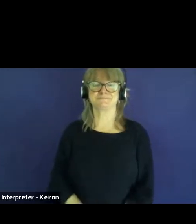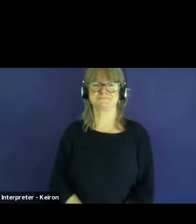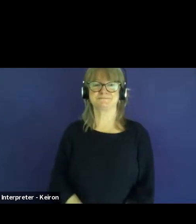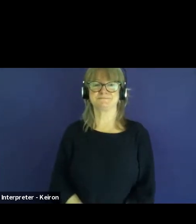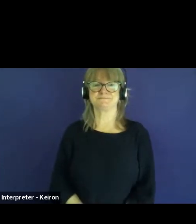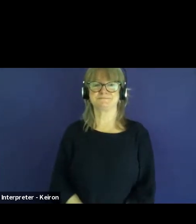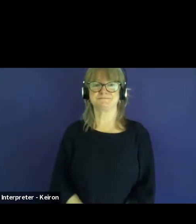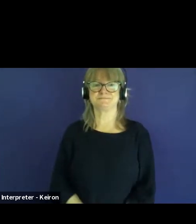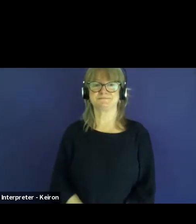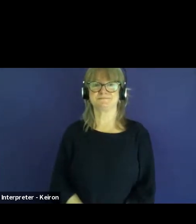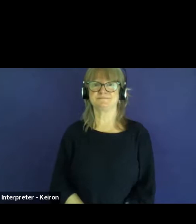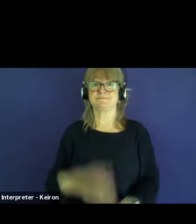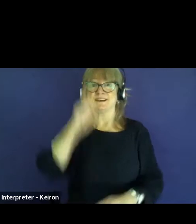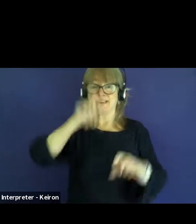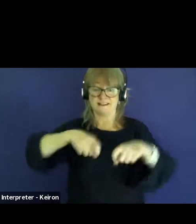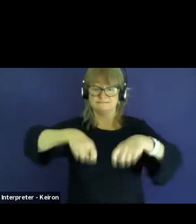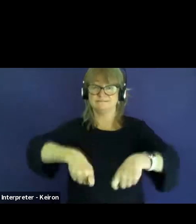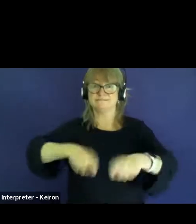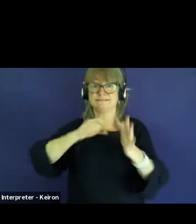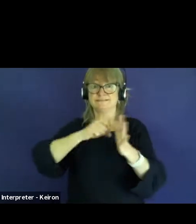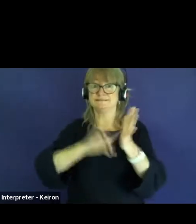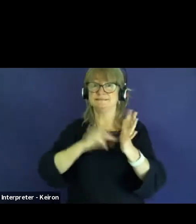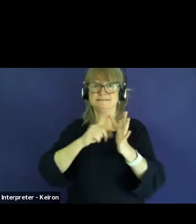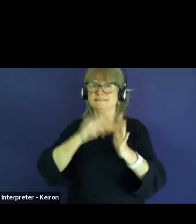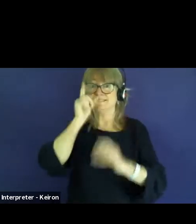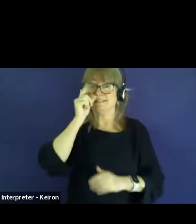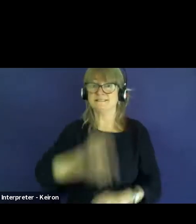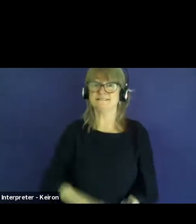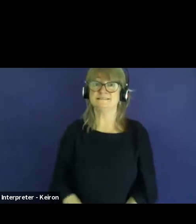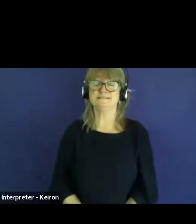Remember, we can drop to our knees if we have to. Do a few reps.